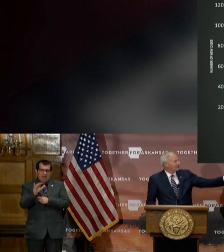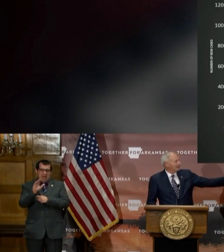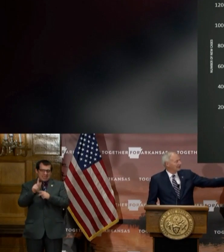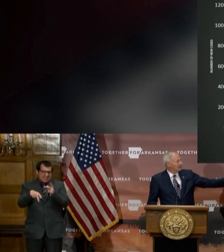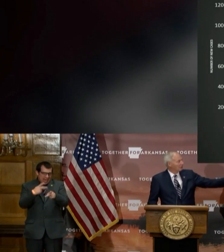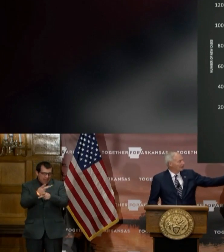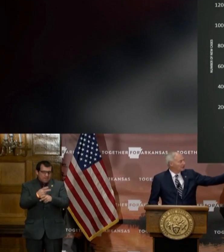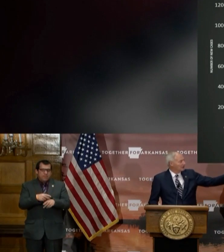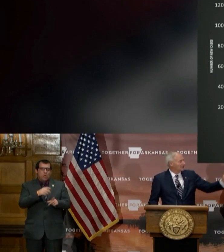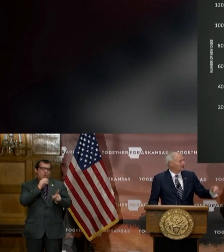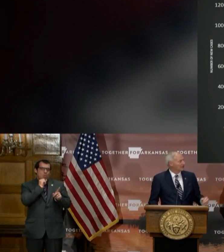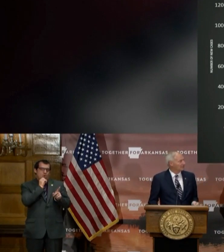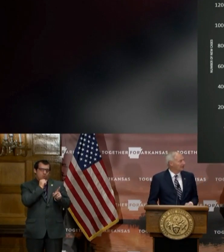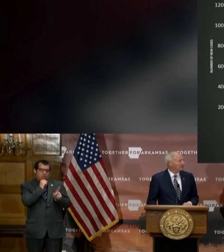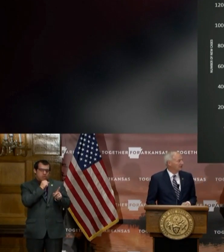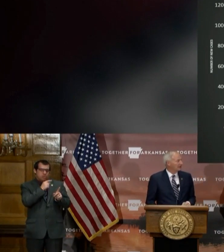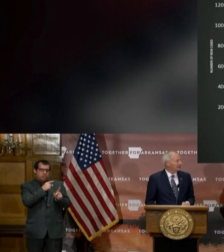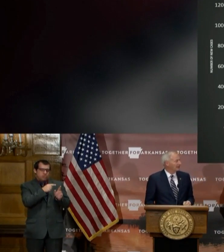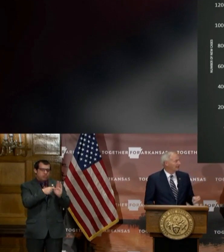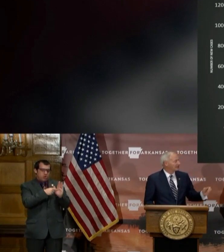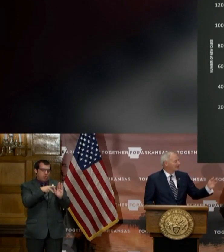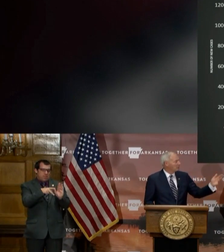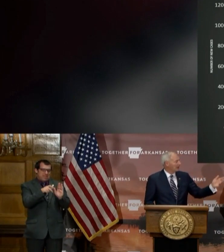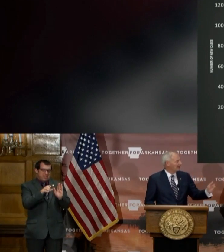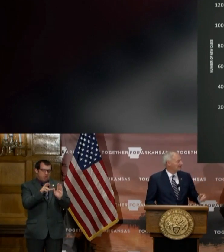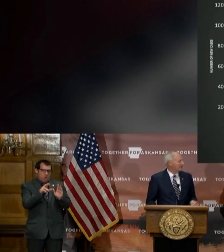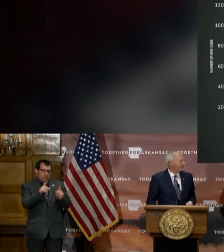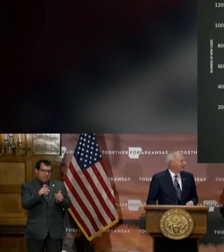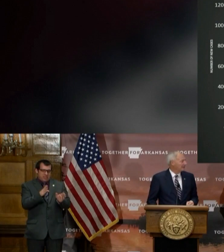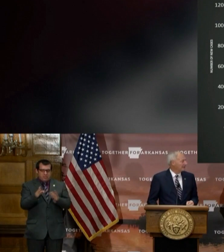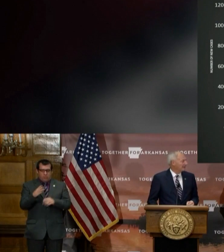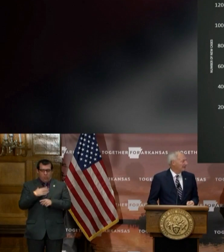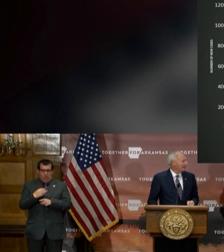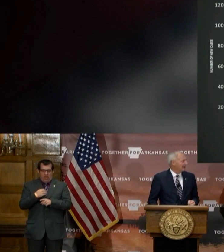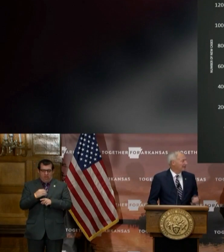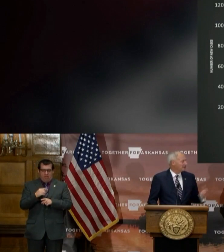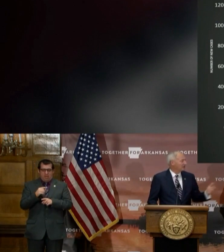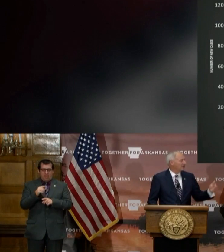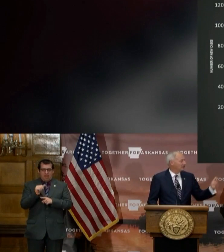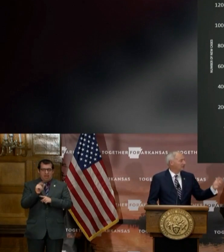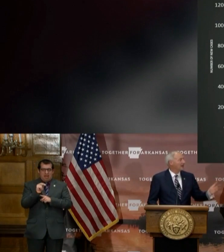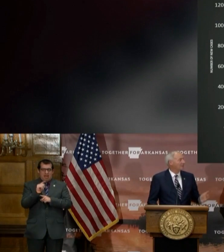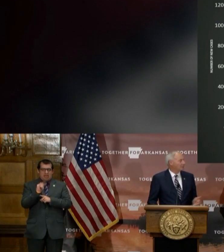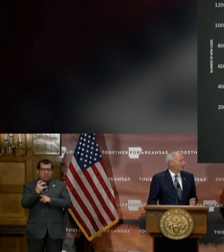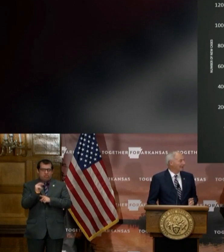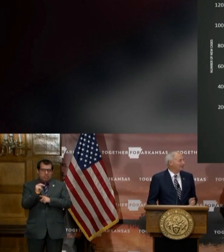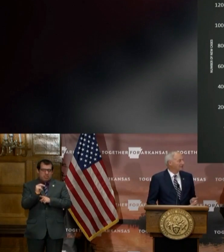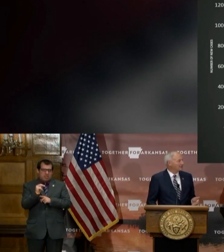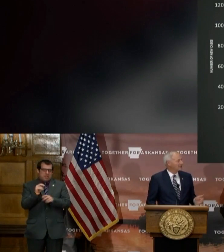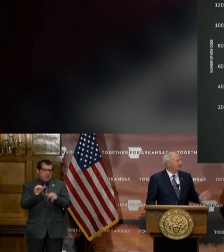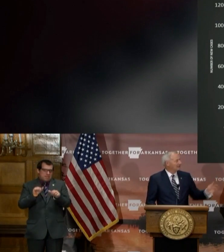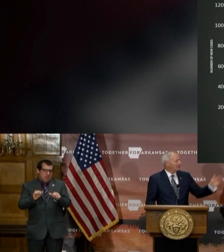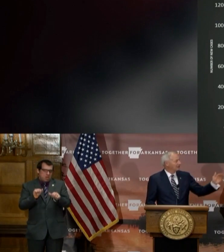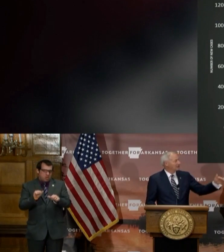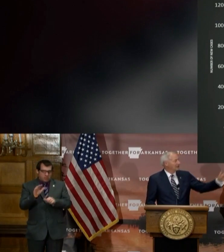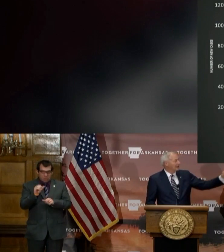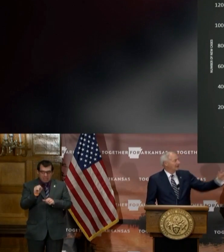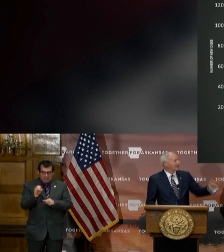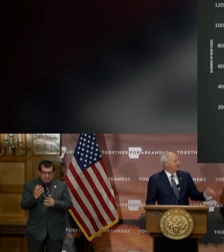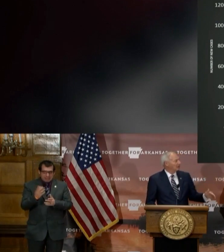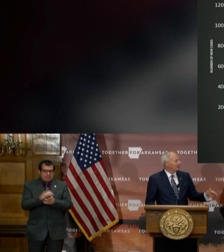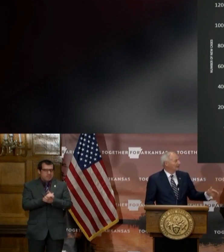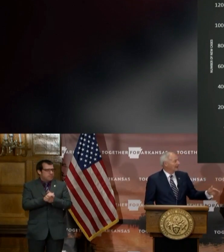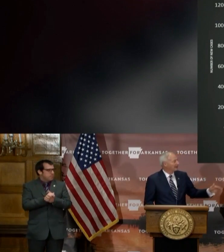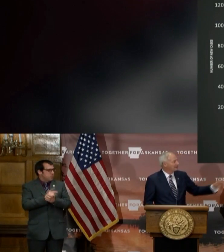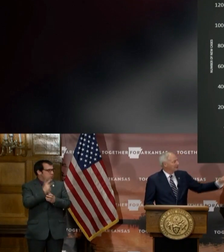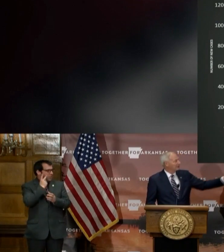And so the orange is the PCR test, the white is the antigen or new probable cases. You can see how